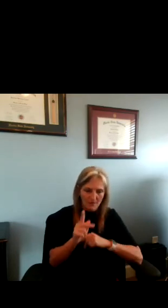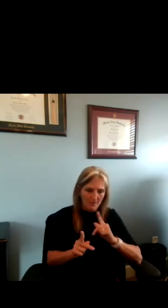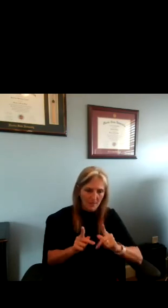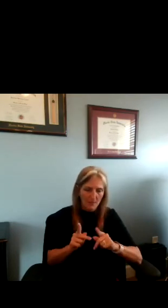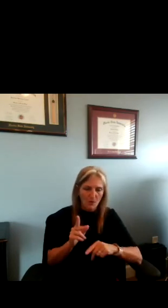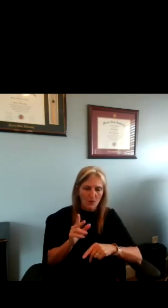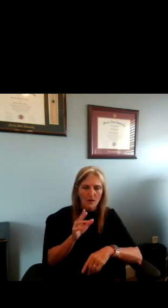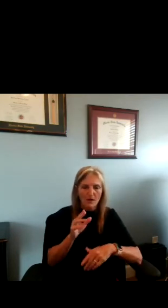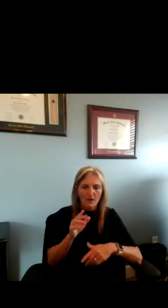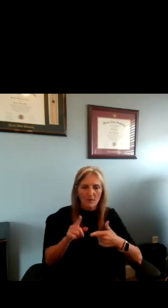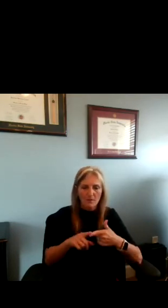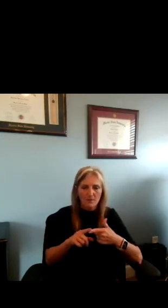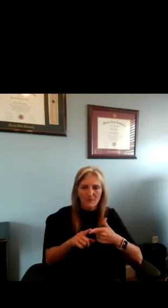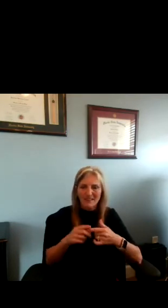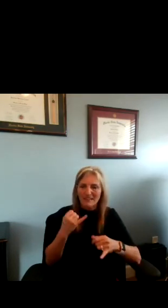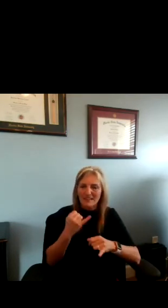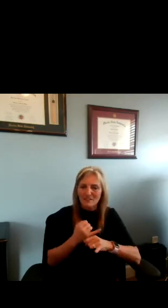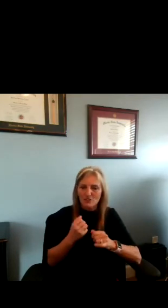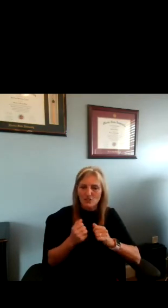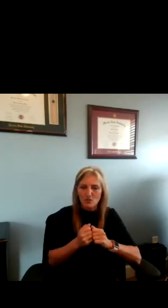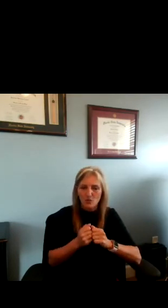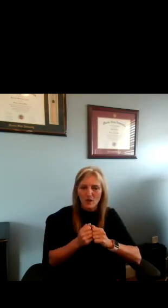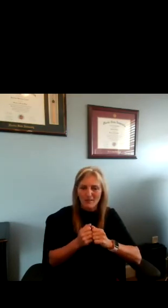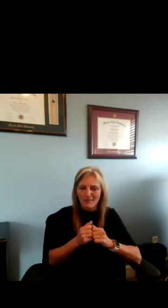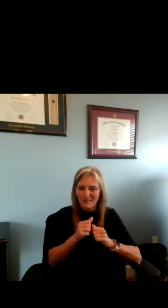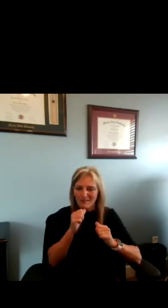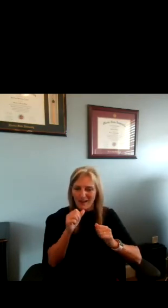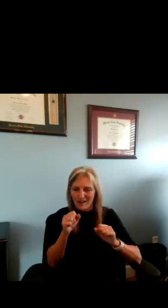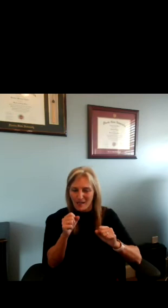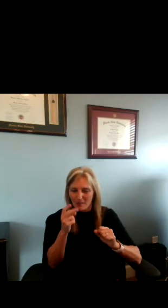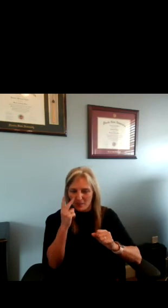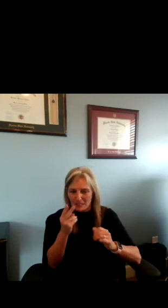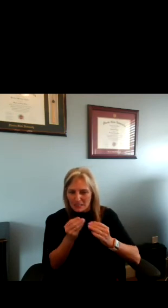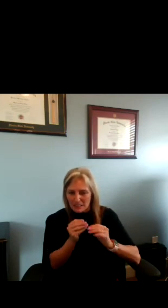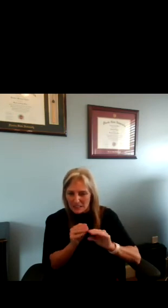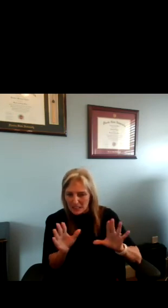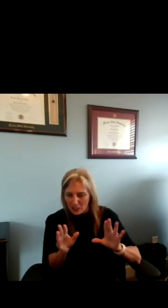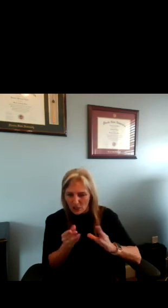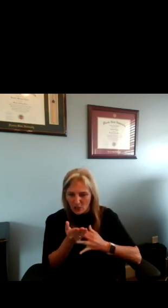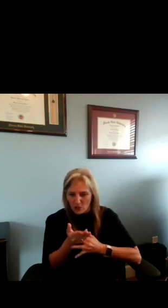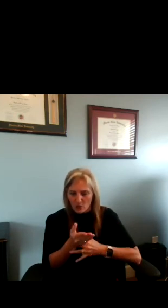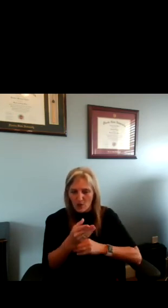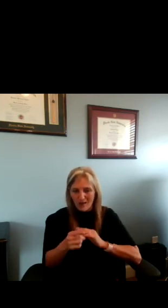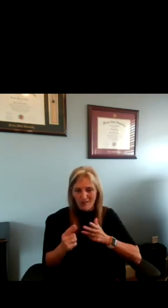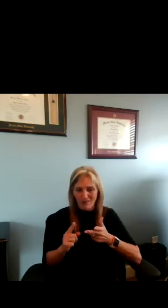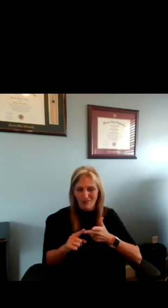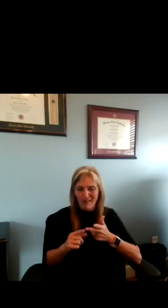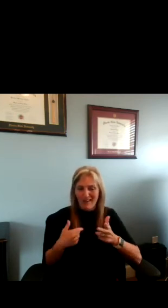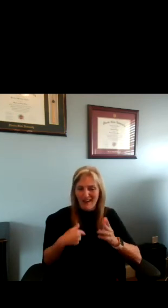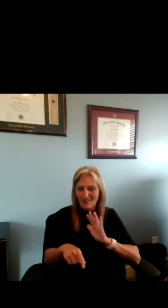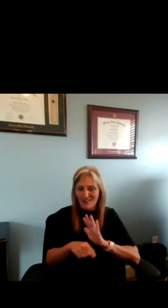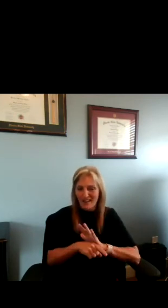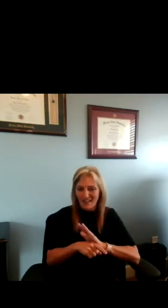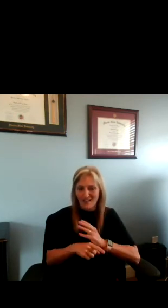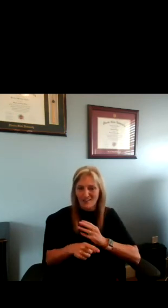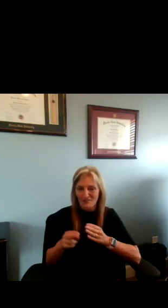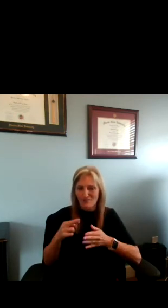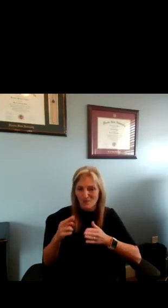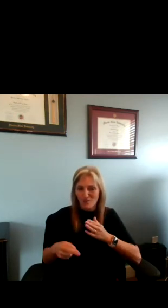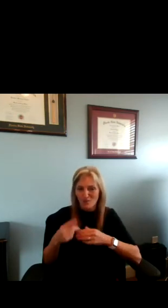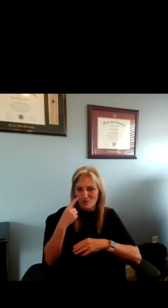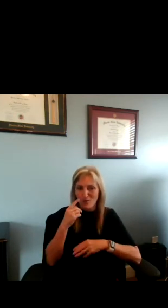opaque institutions with very little transparency or oversight. And three, they tend to have some pretty negative consequences for those who experience